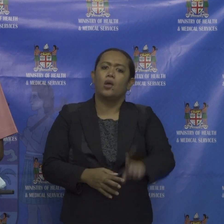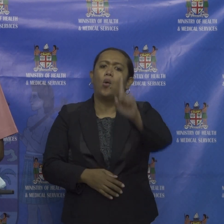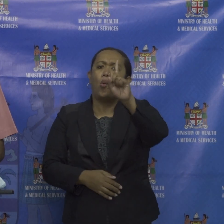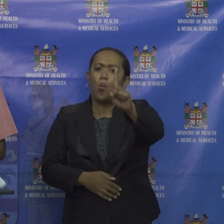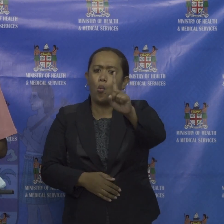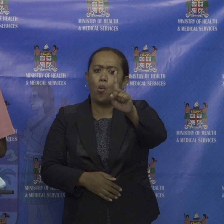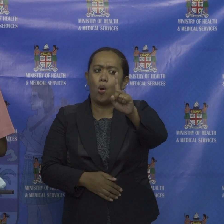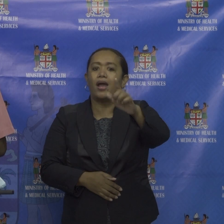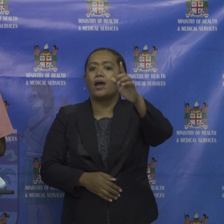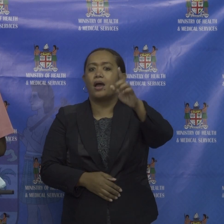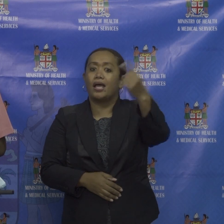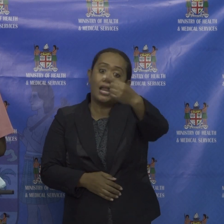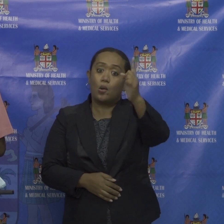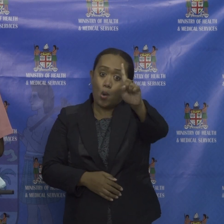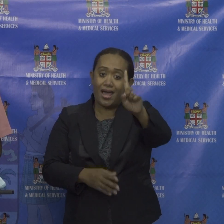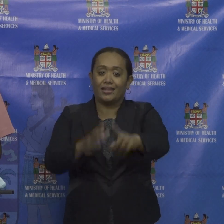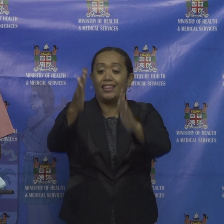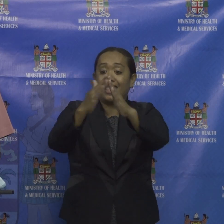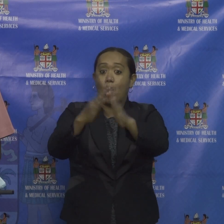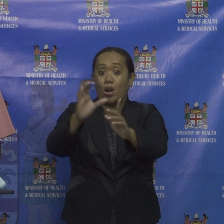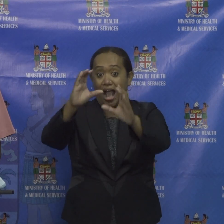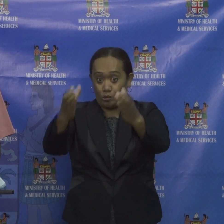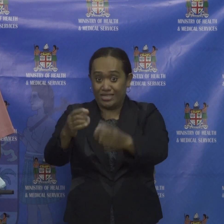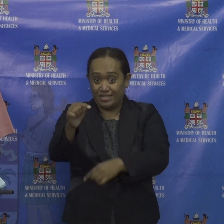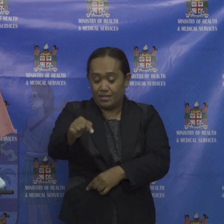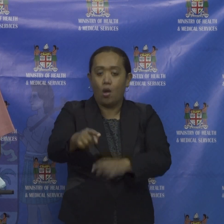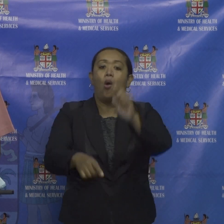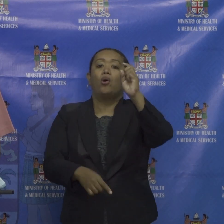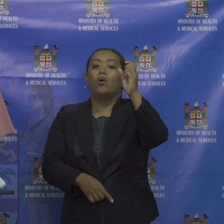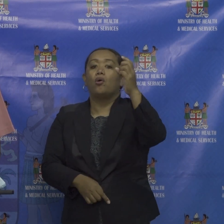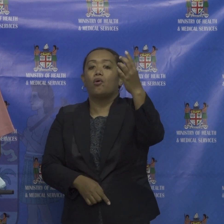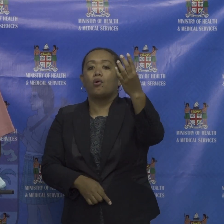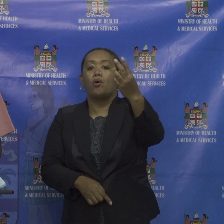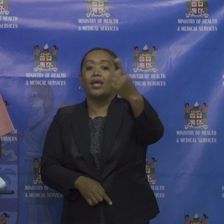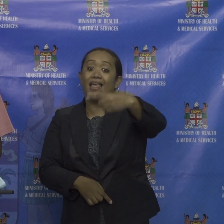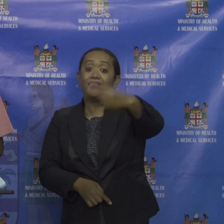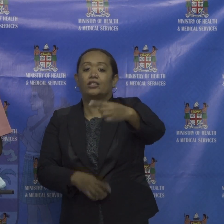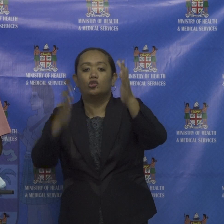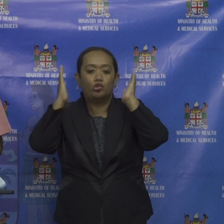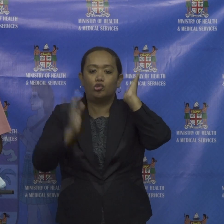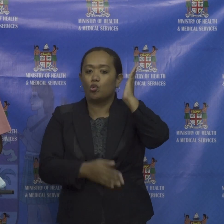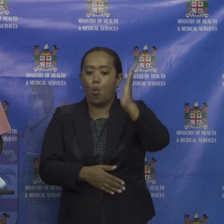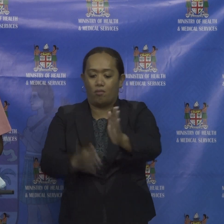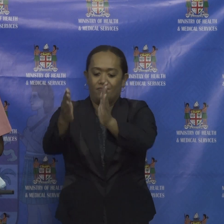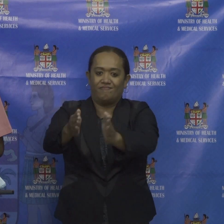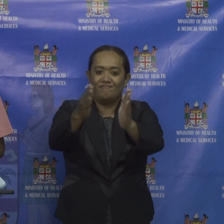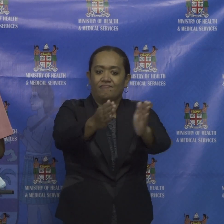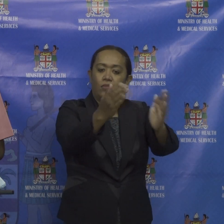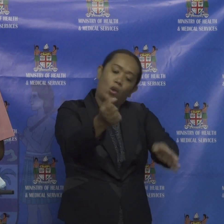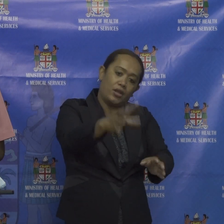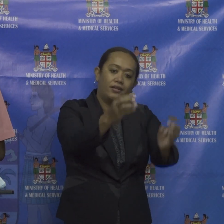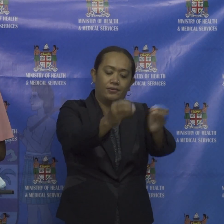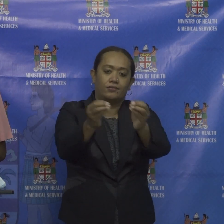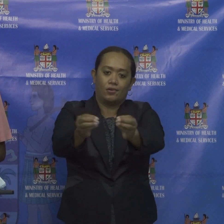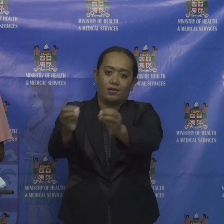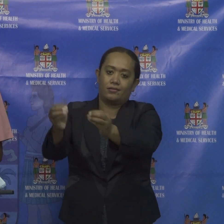council facility, and 1 forestry ministry facility. We currently have 48